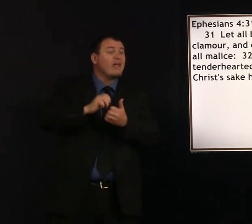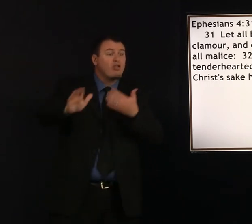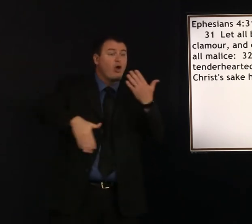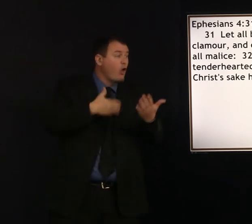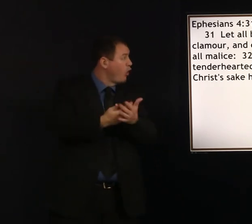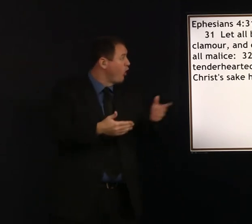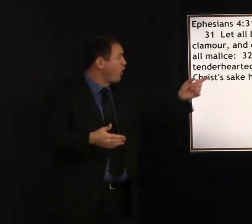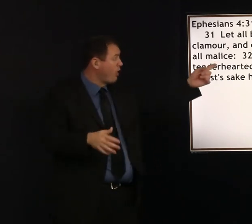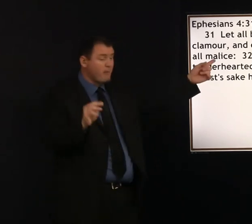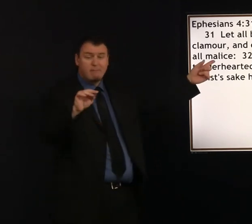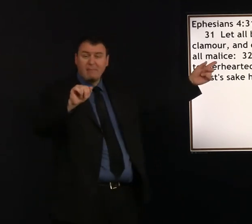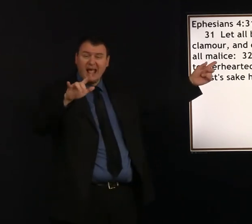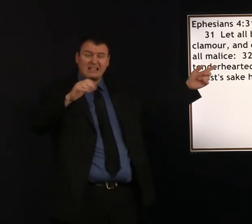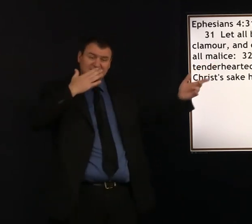With all malice,